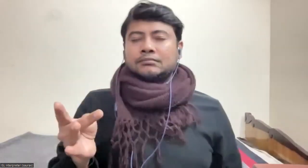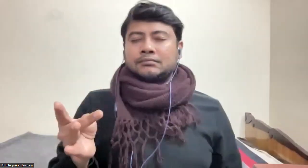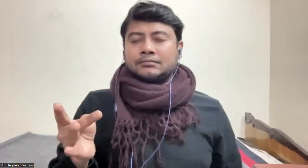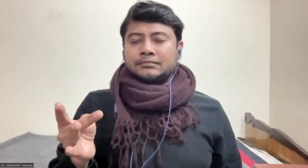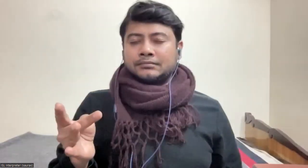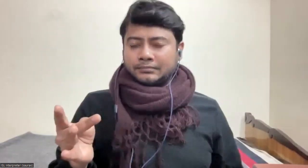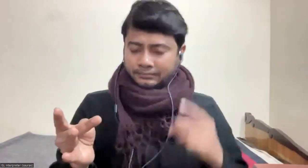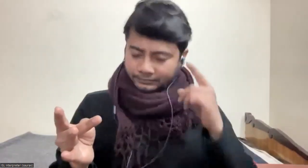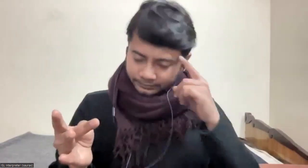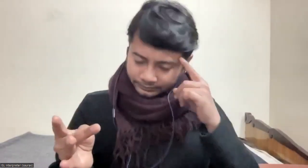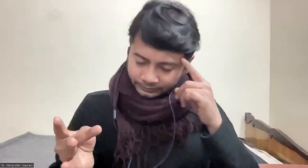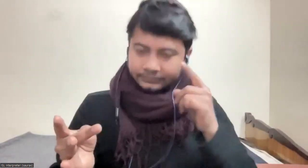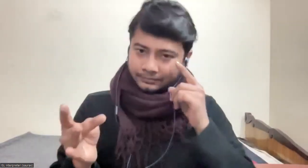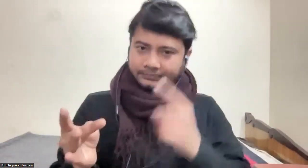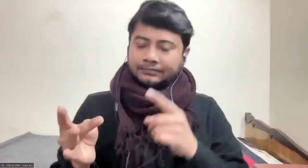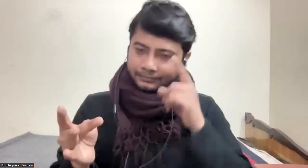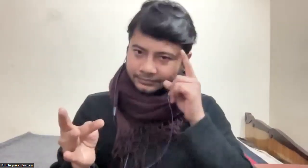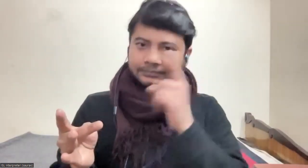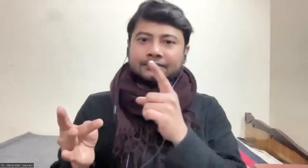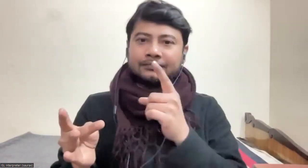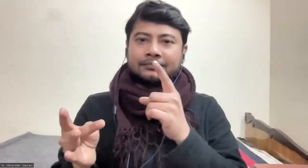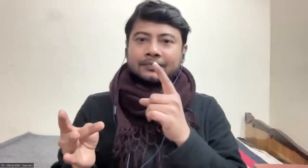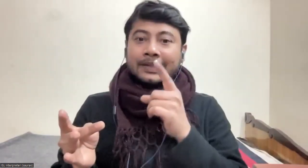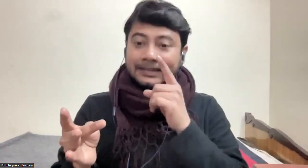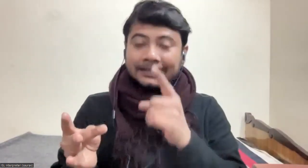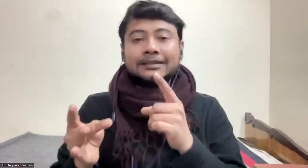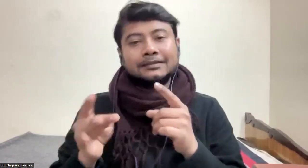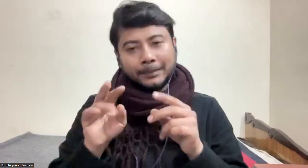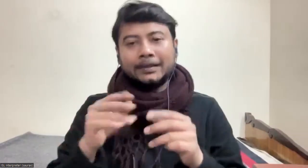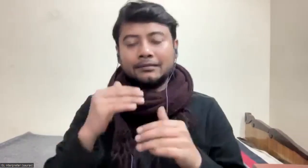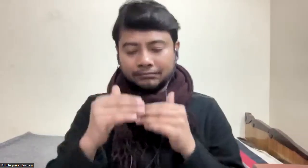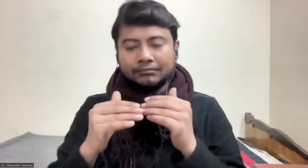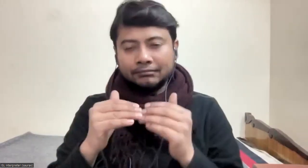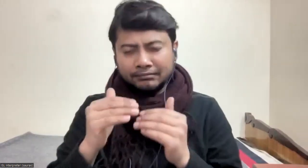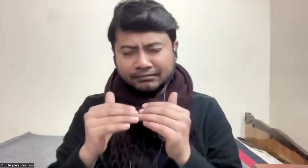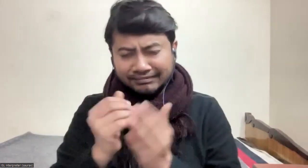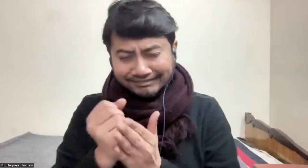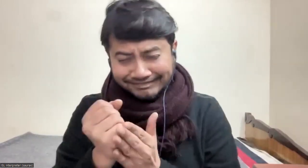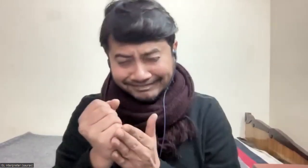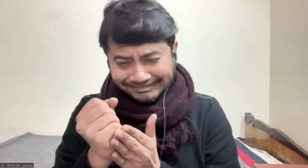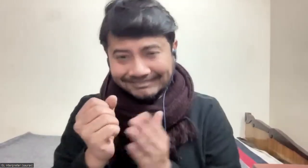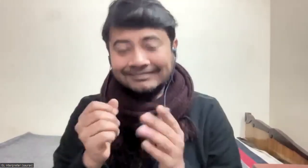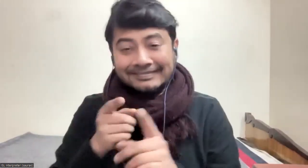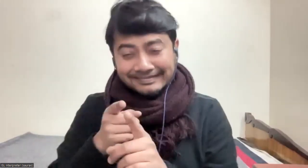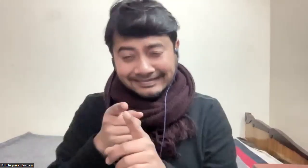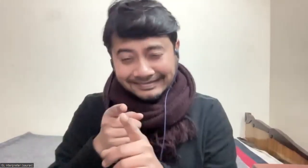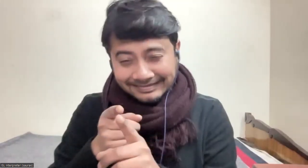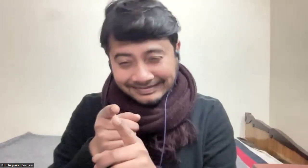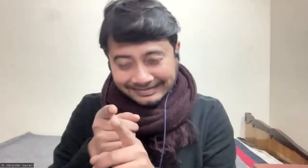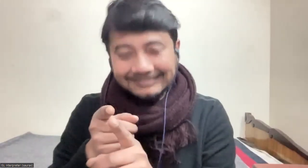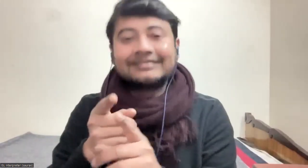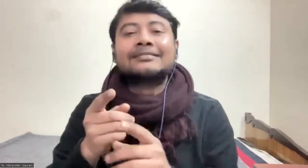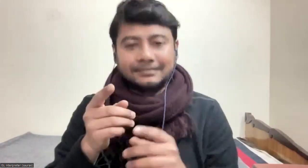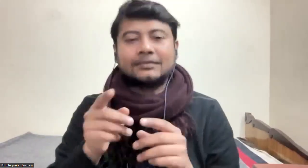Then slowly you will be able to develop pure chanting. And when that happens, slowly you